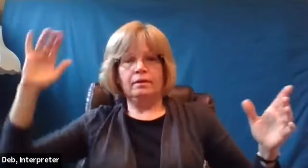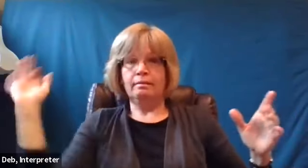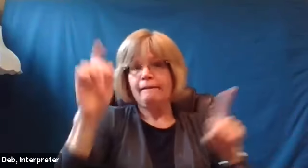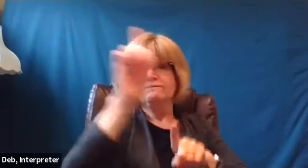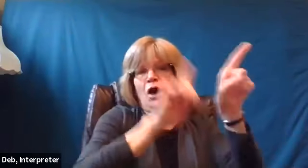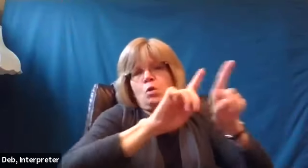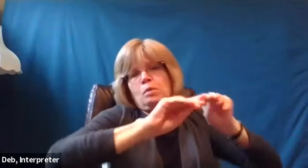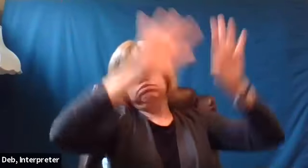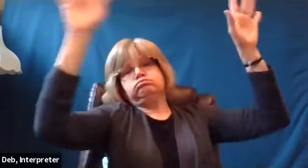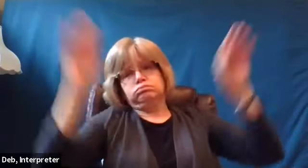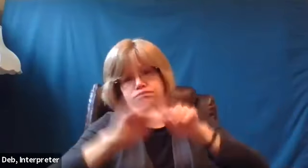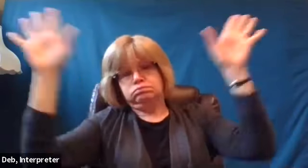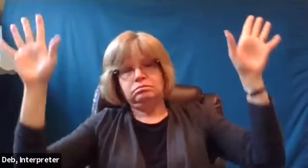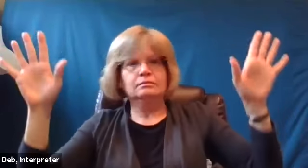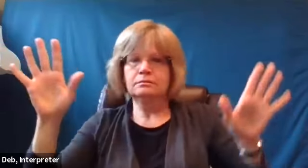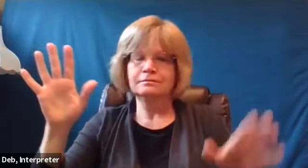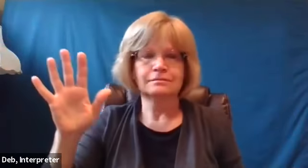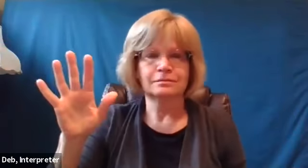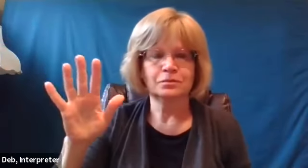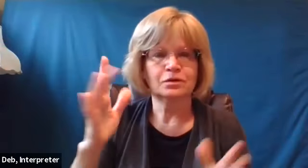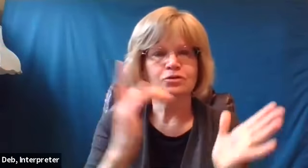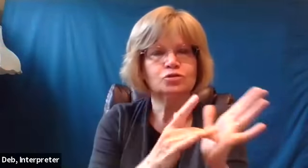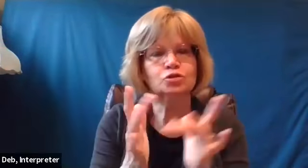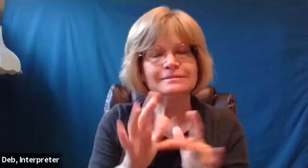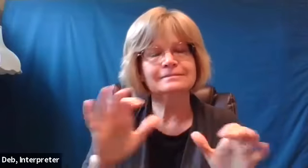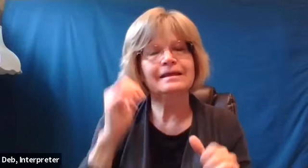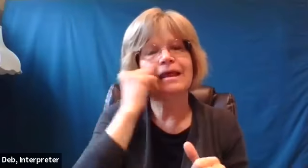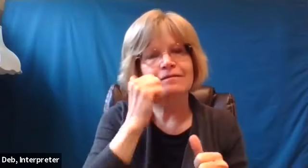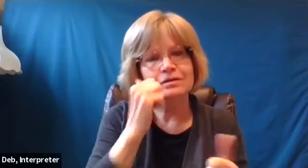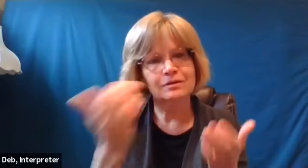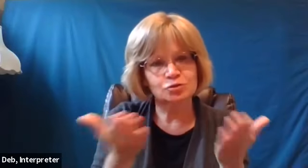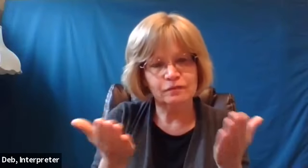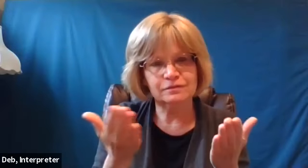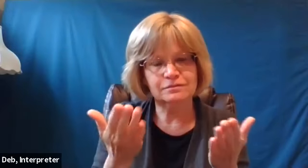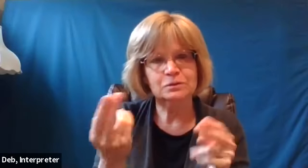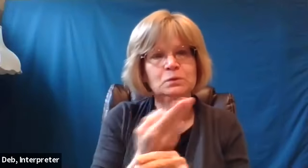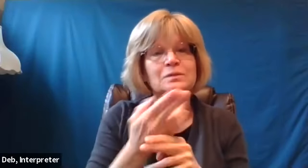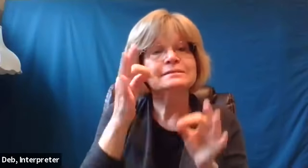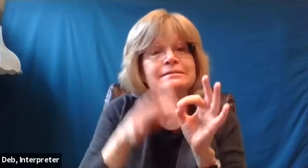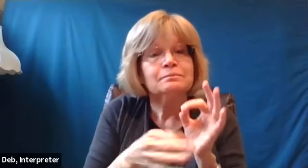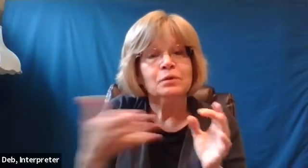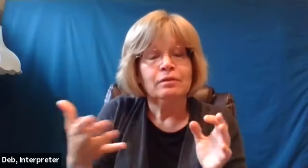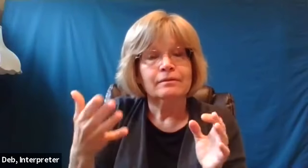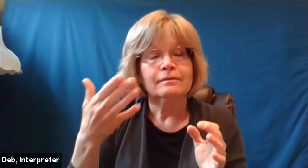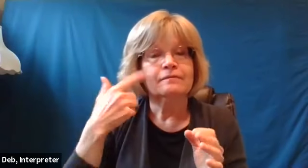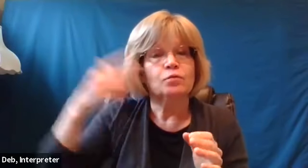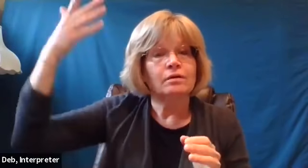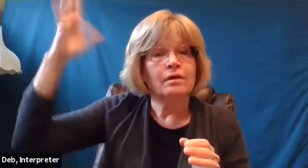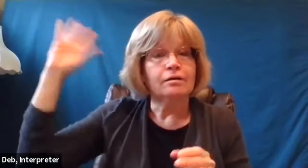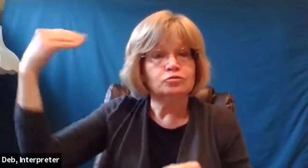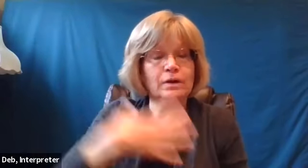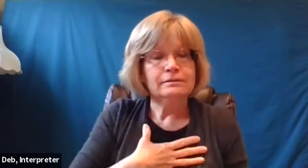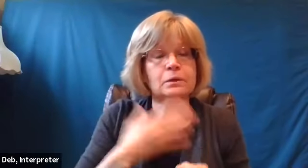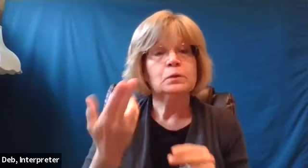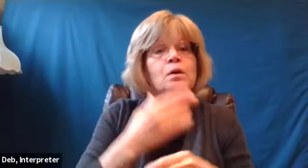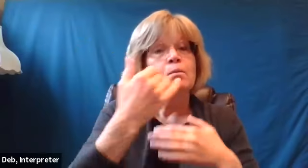stable. Jesus' acts were simple, everyday acts of service, using ordinary, simple items to convey the grace of God. Bread, water,